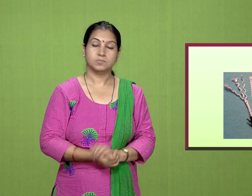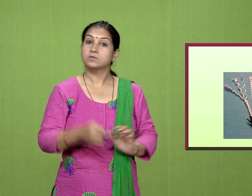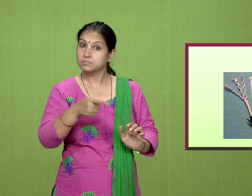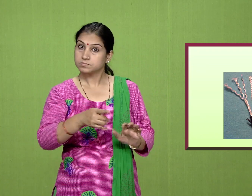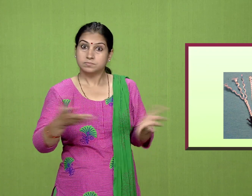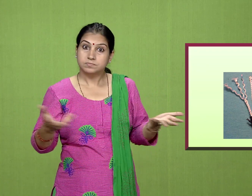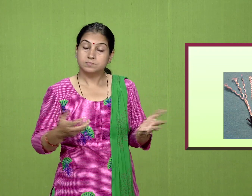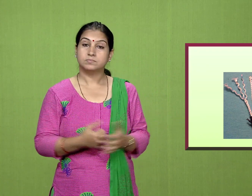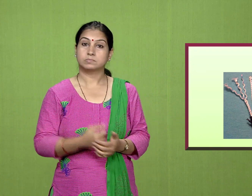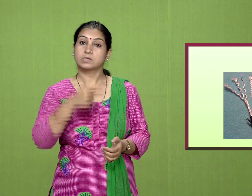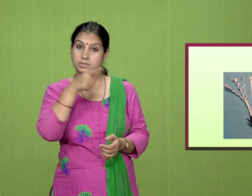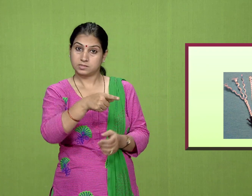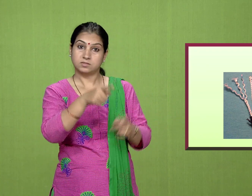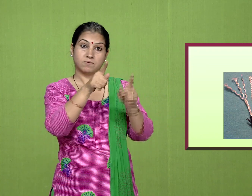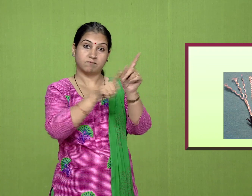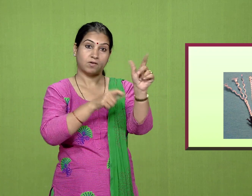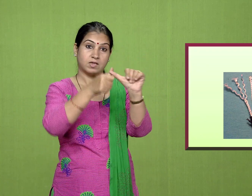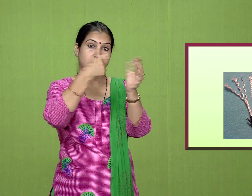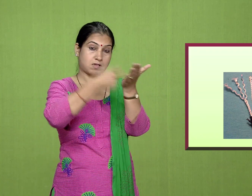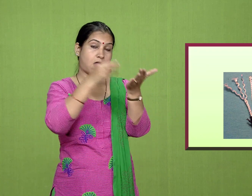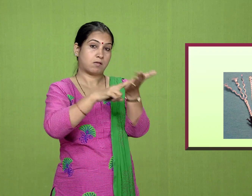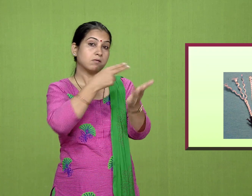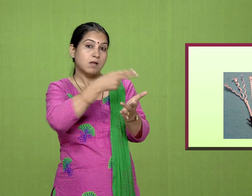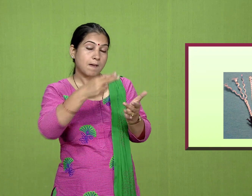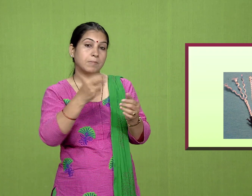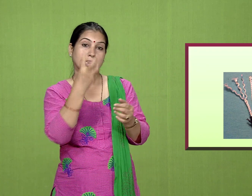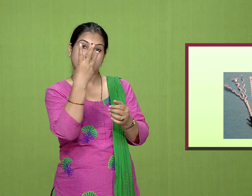So, this yarn is a 3-ply yarn,